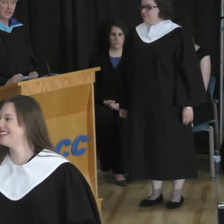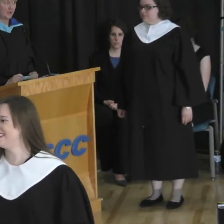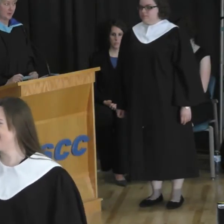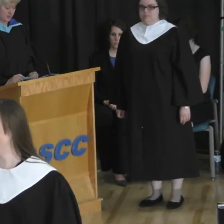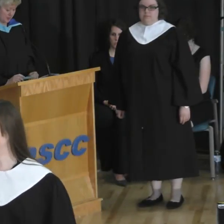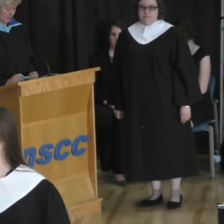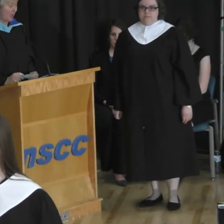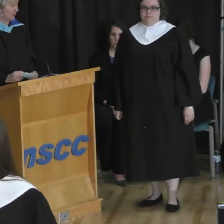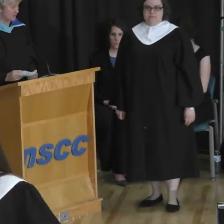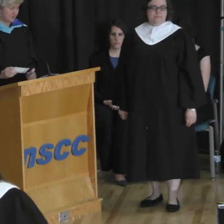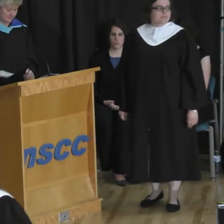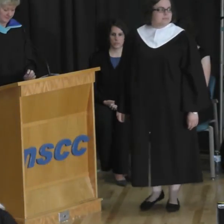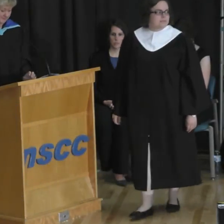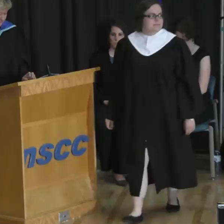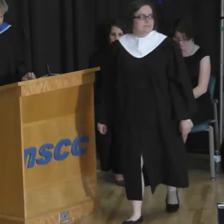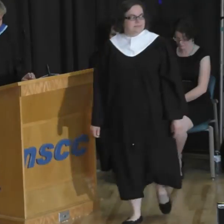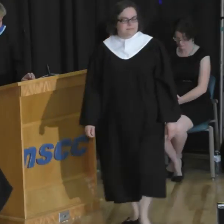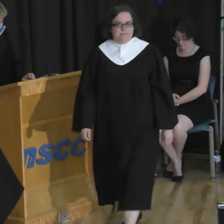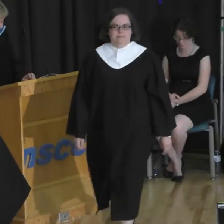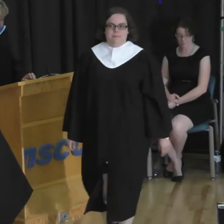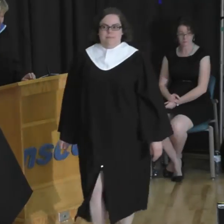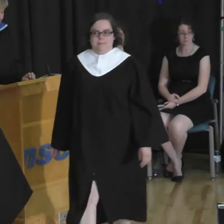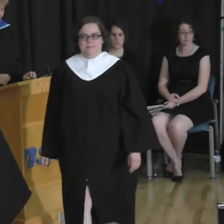Kayla Eldridge, honors.